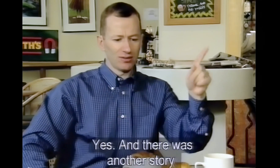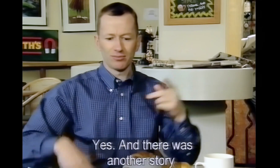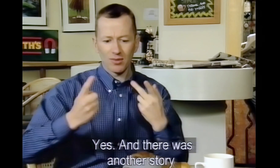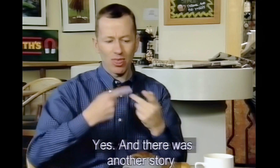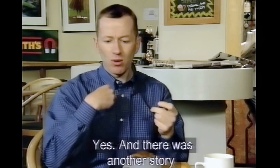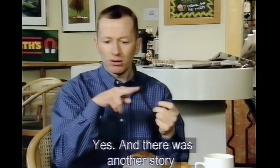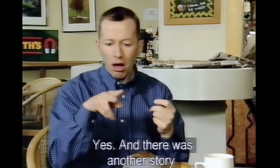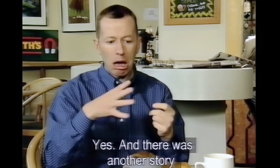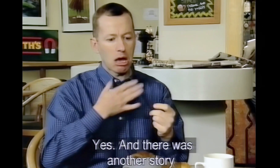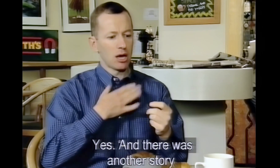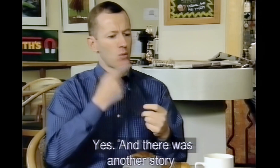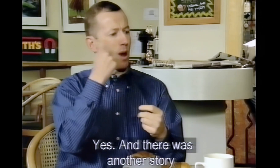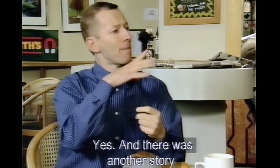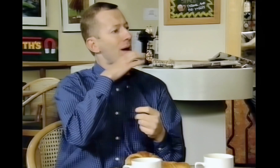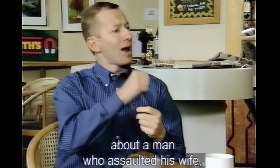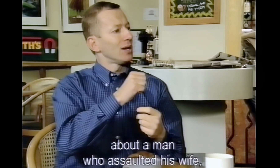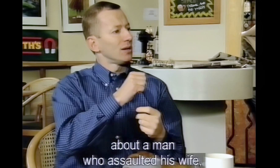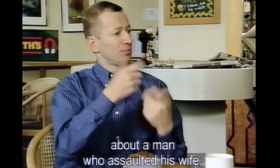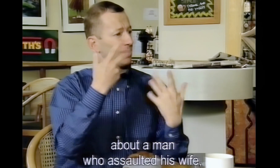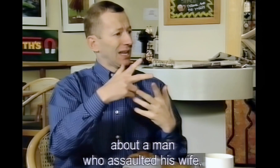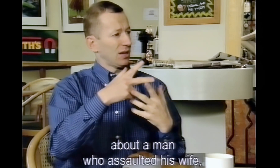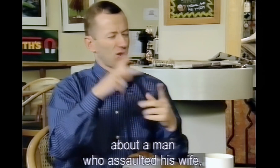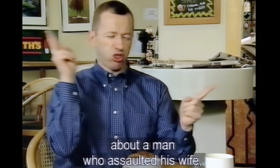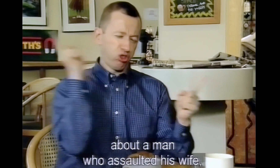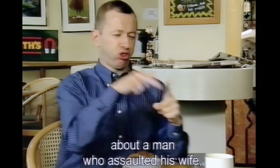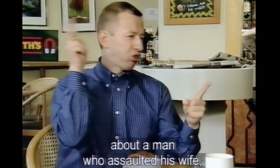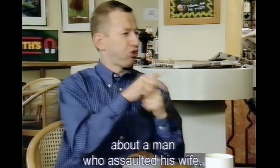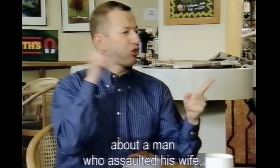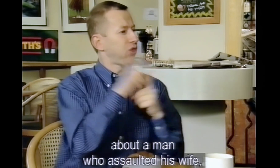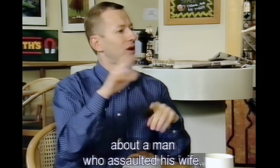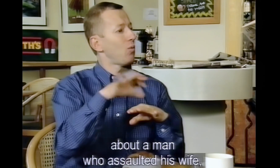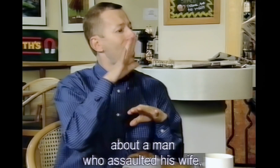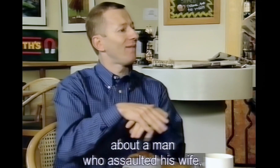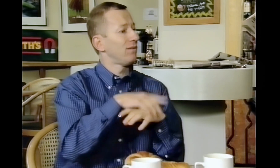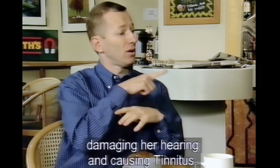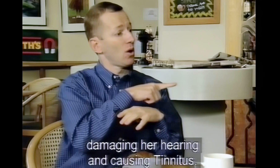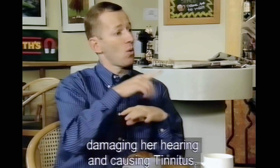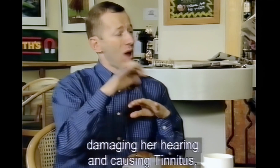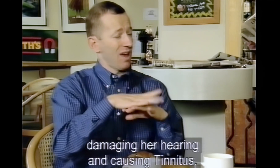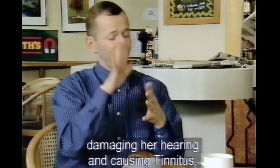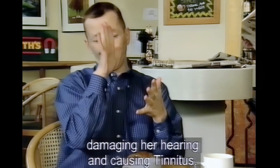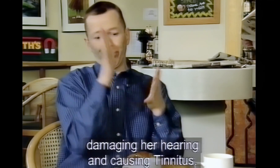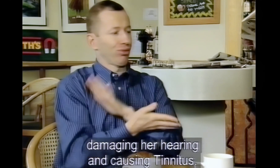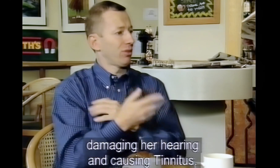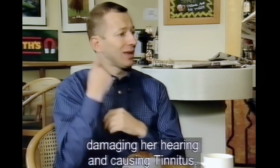Yes. And there was another story about a man who assaulted his wife, damaging her hearing and causing